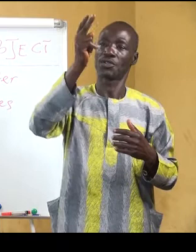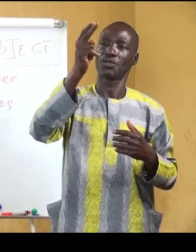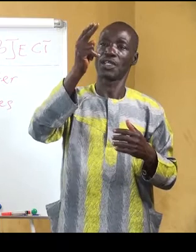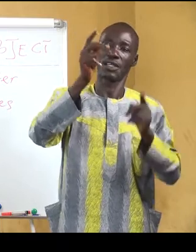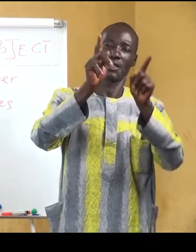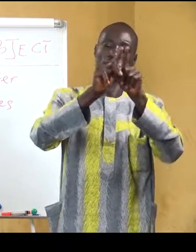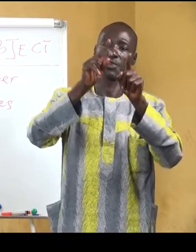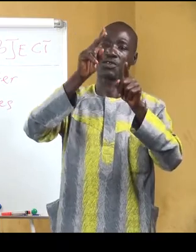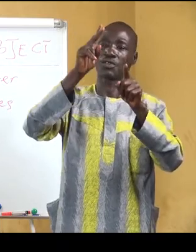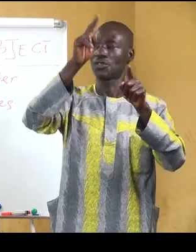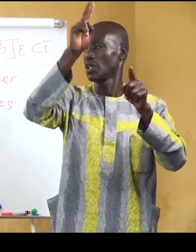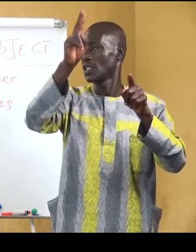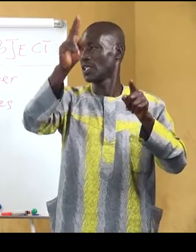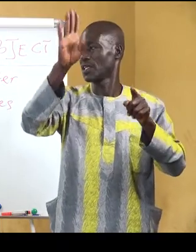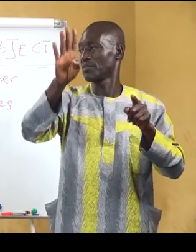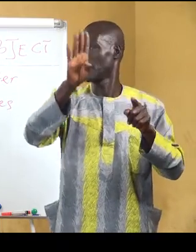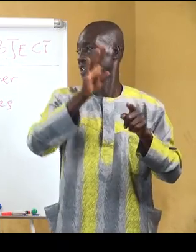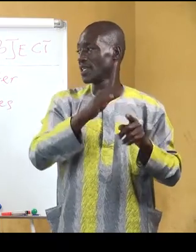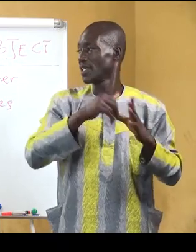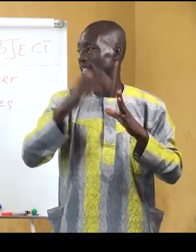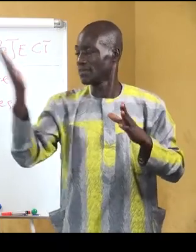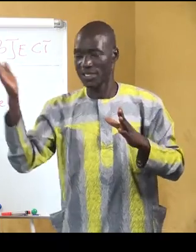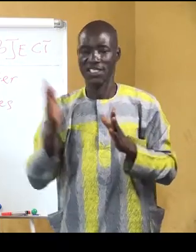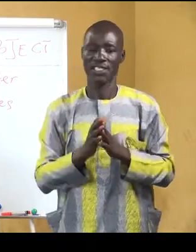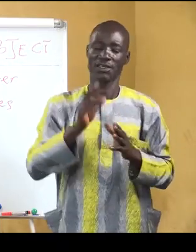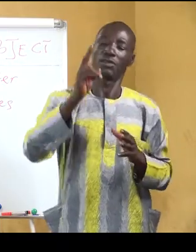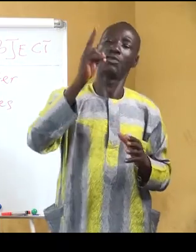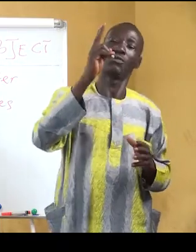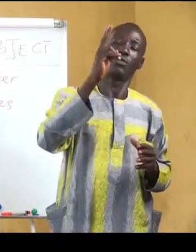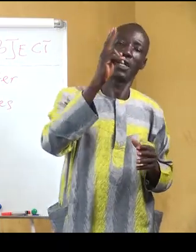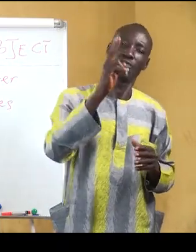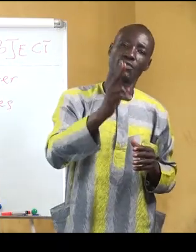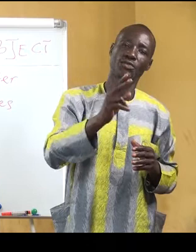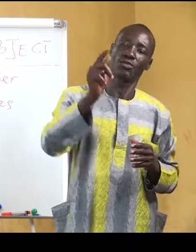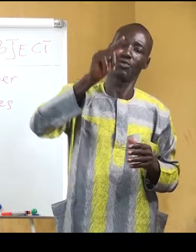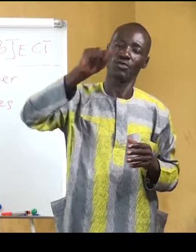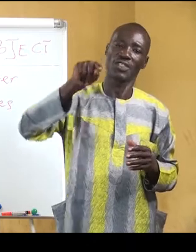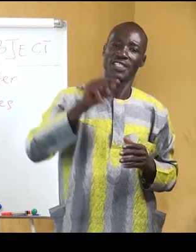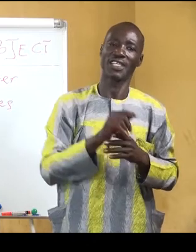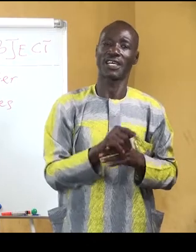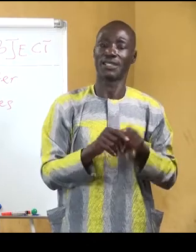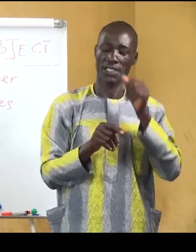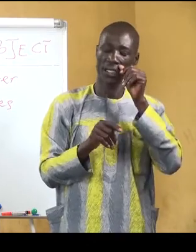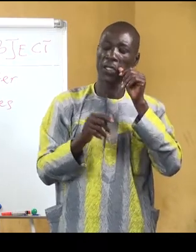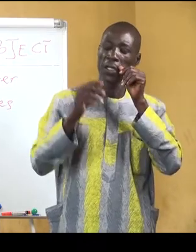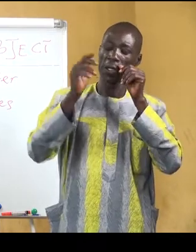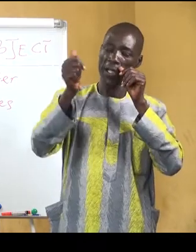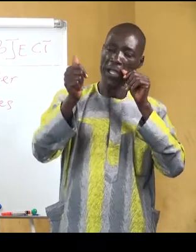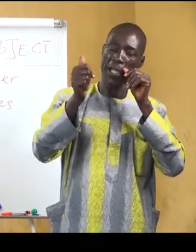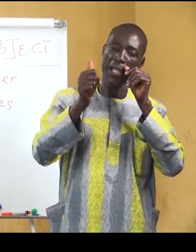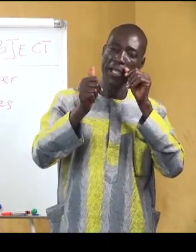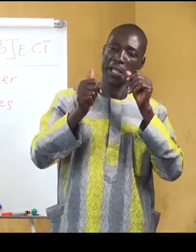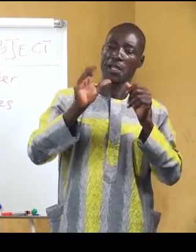3b. That is an algebraic expression. In basic expression, you write 2 asterisk